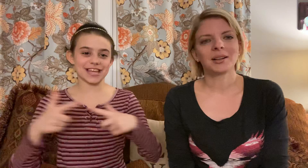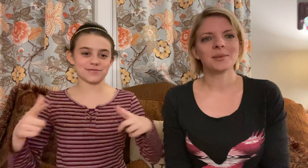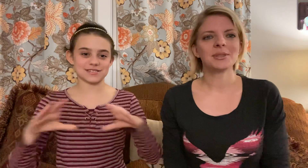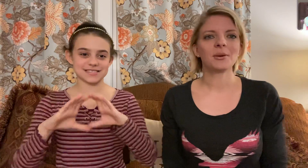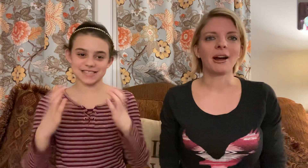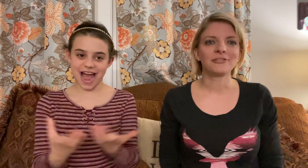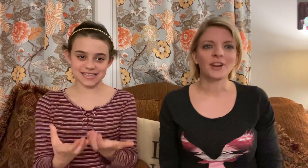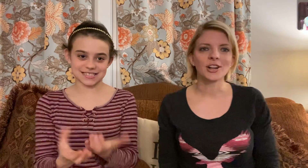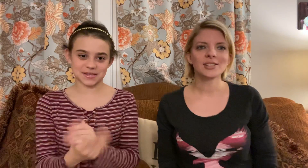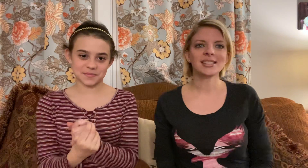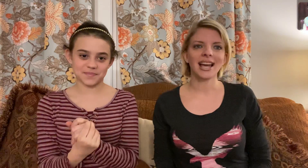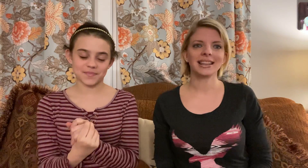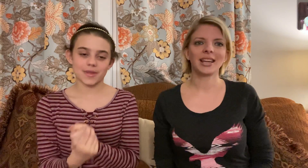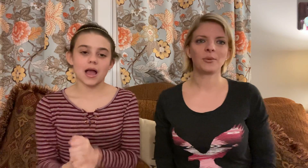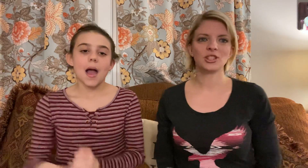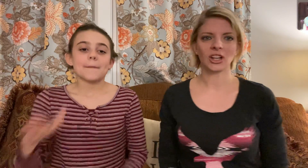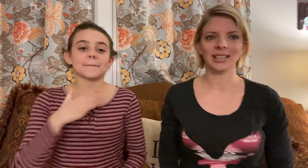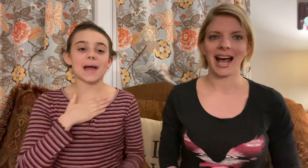Welcome to our first sign language class.